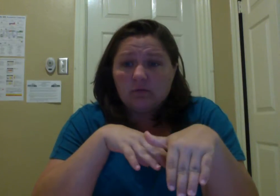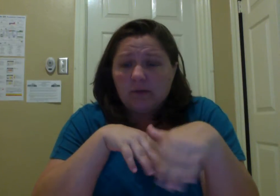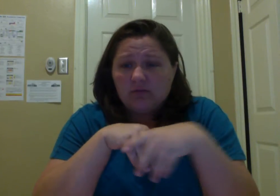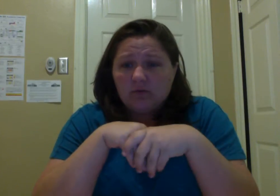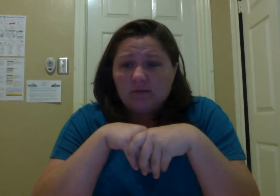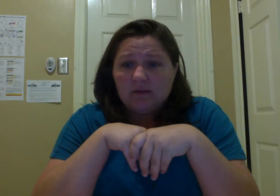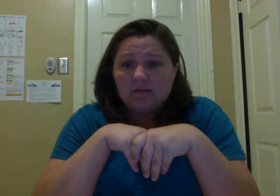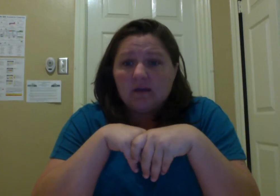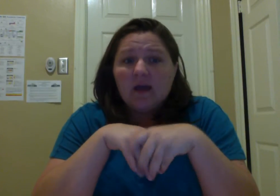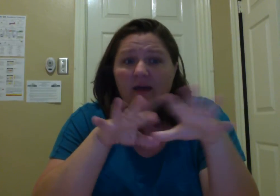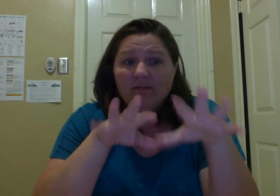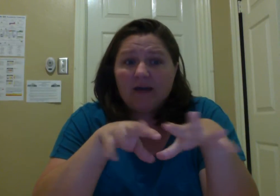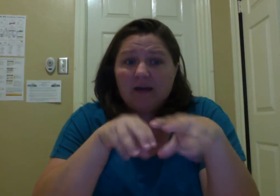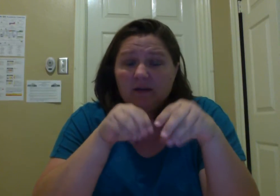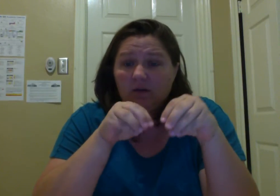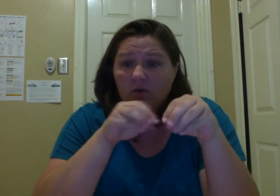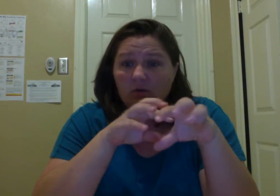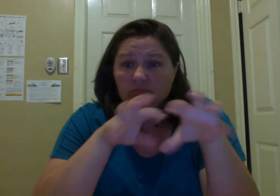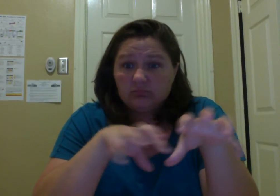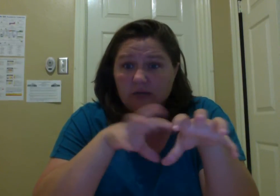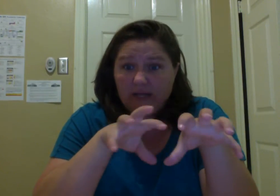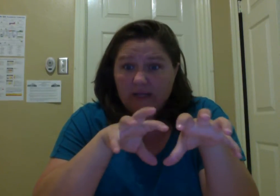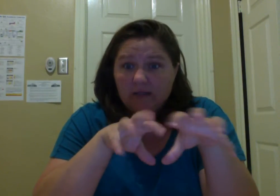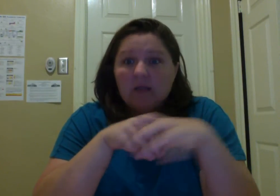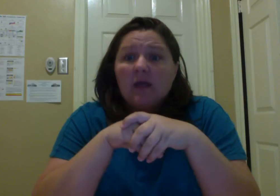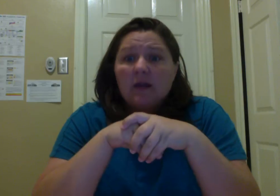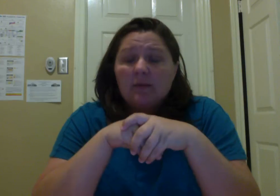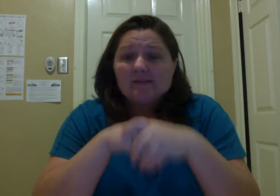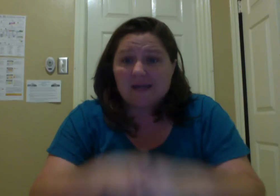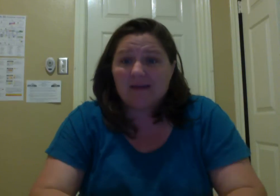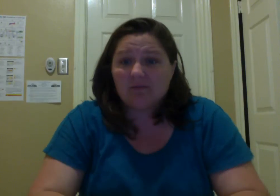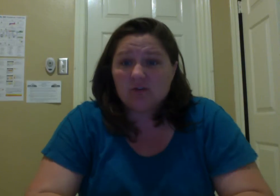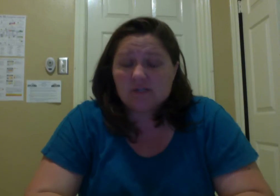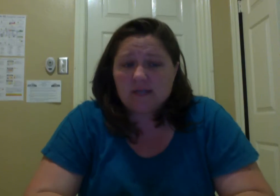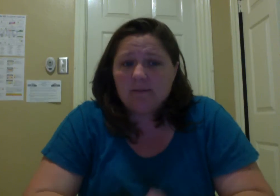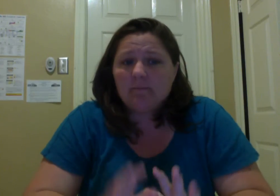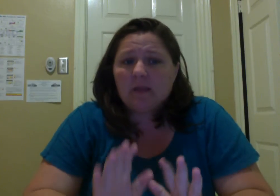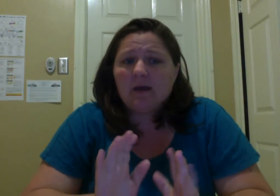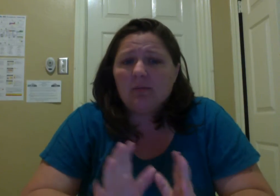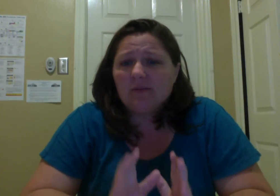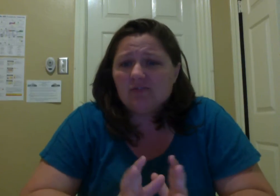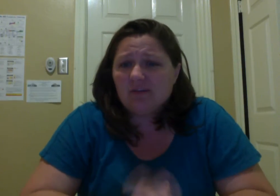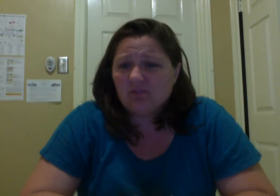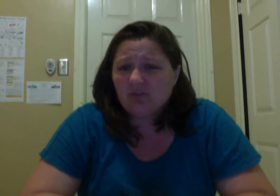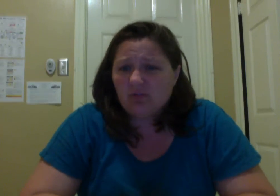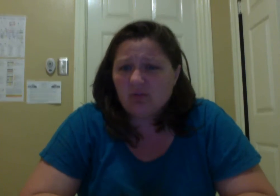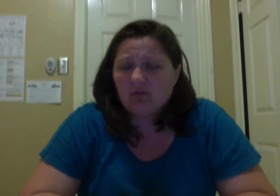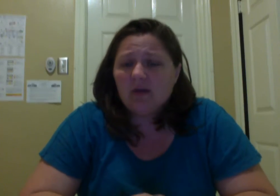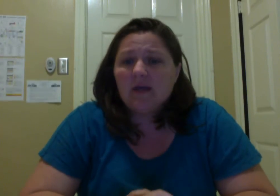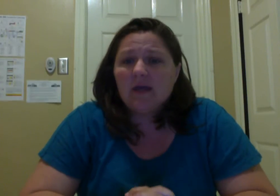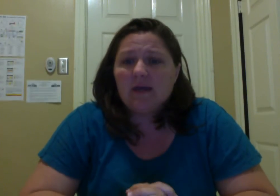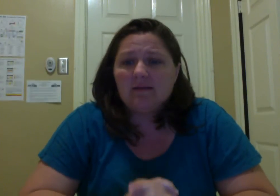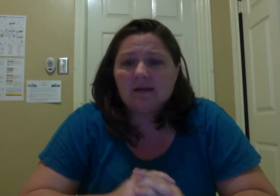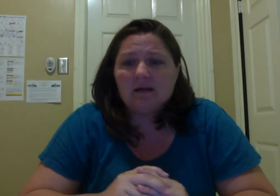page 26, I've got it all ready, and I'm going to sign it for you today. A couple things you have to know, though. ASL